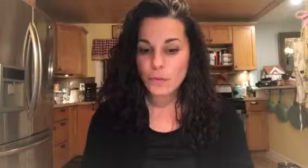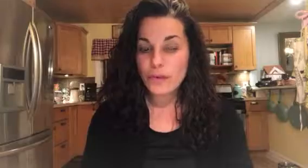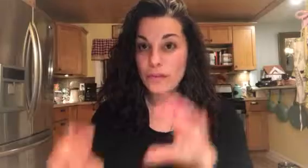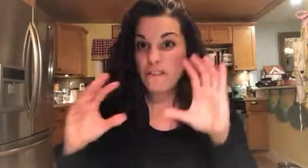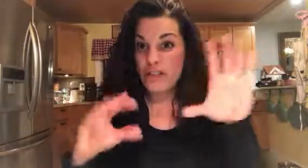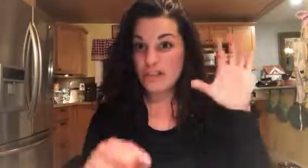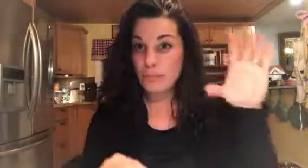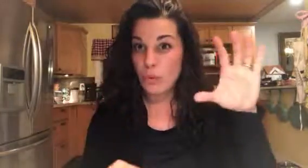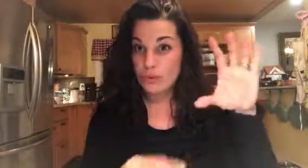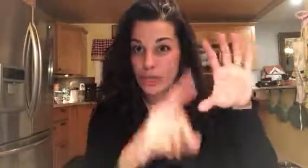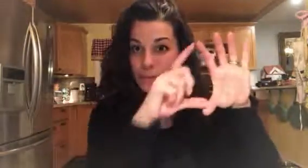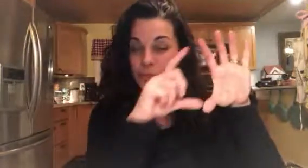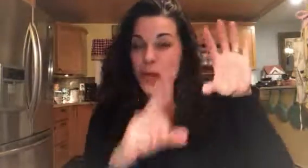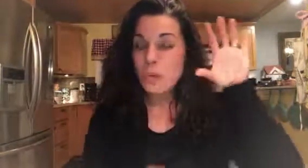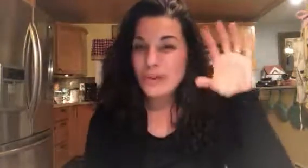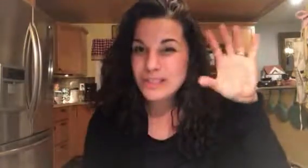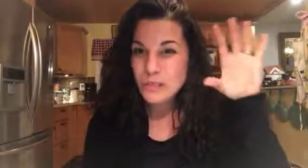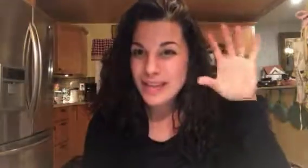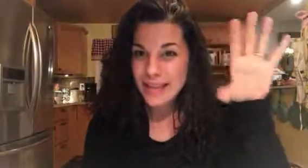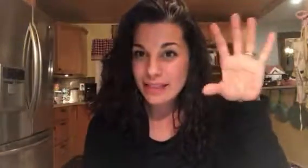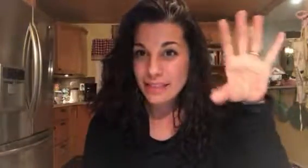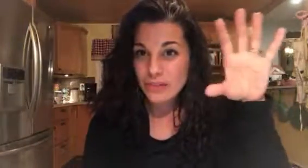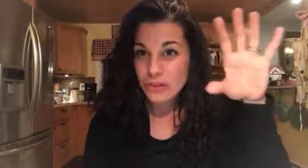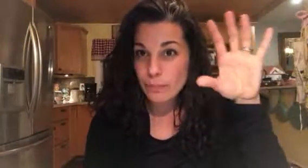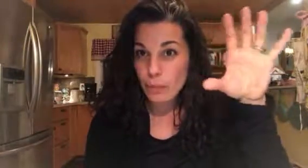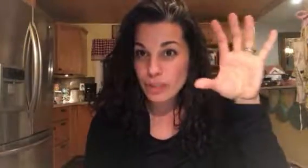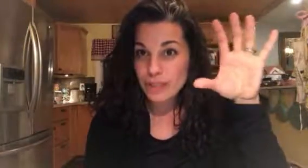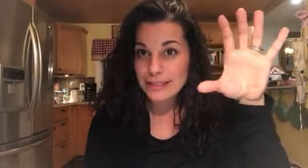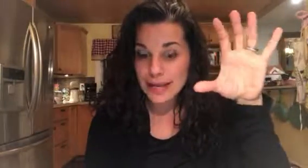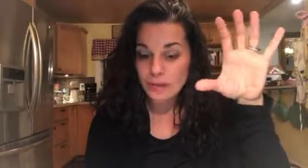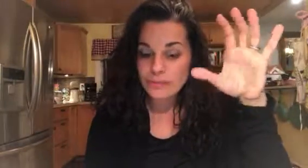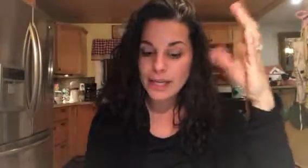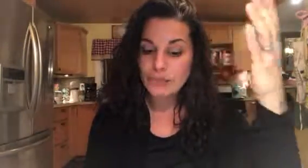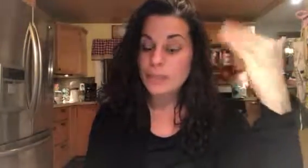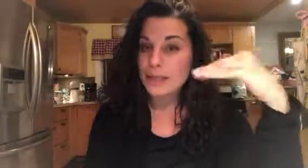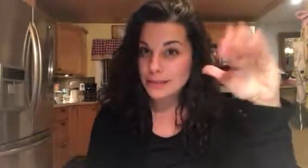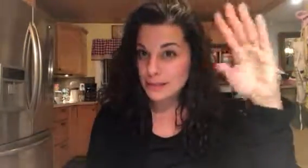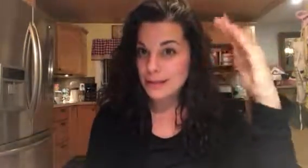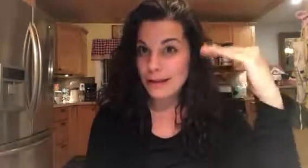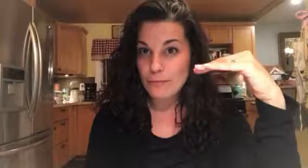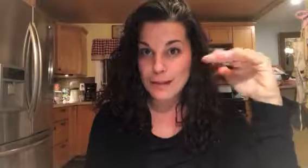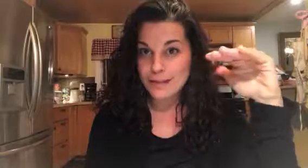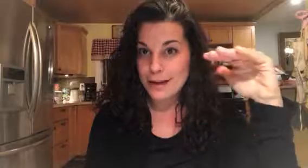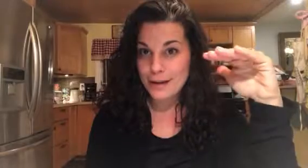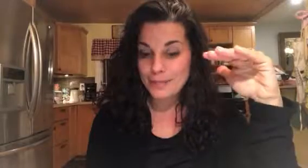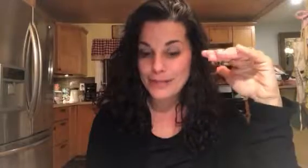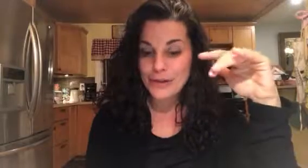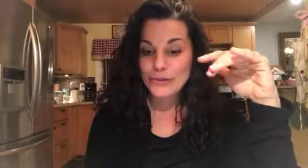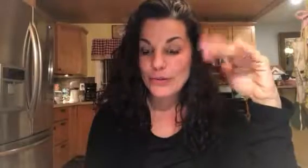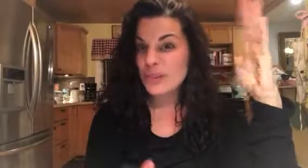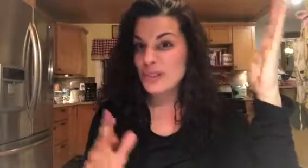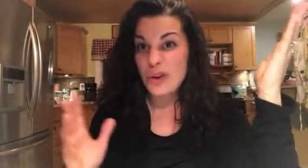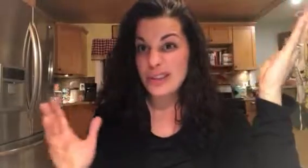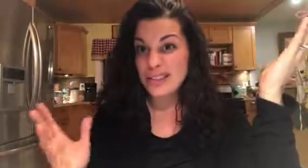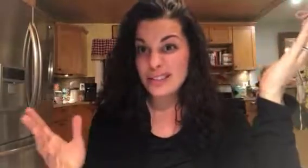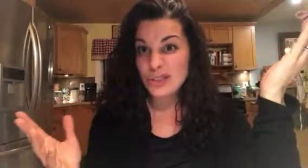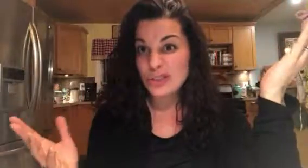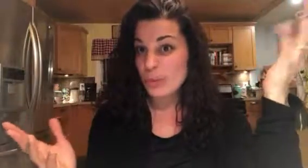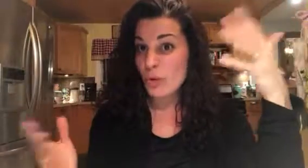for the first portion. Once we get this first portion down, it repeats itself many times. So it's essentially, we're